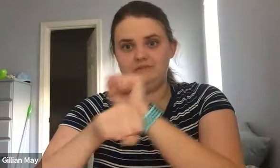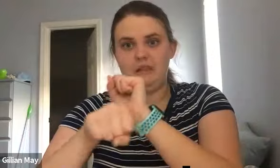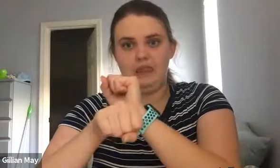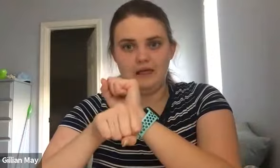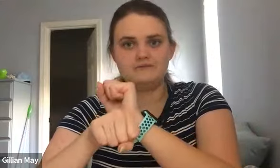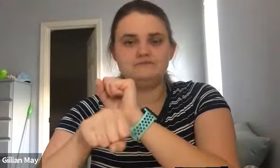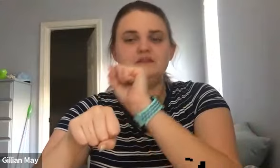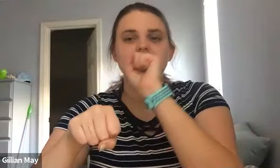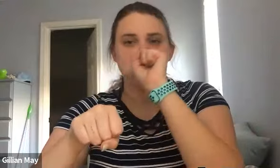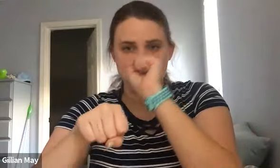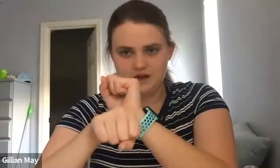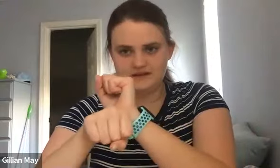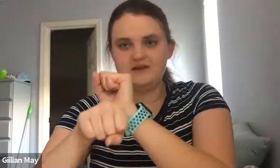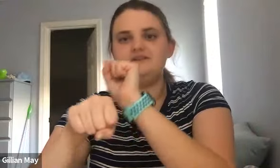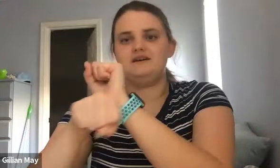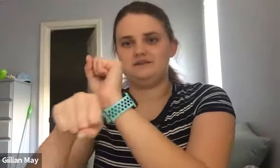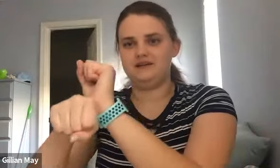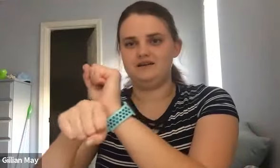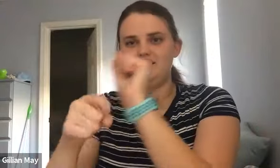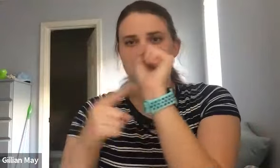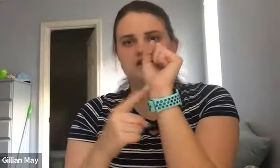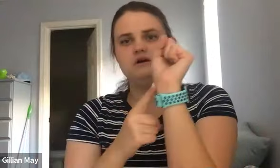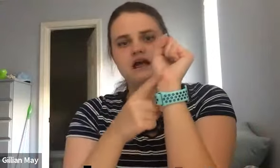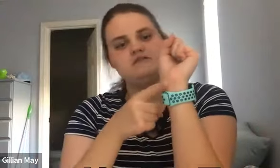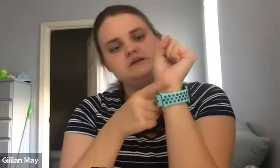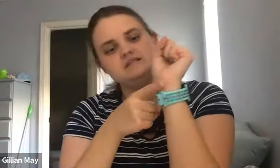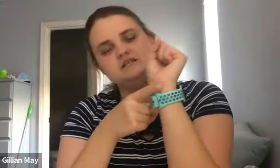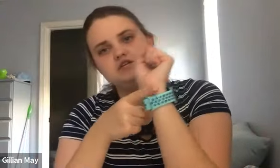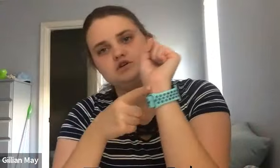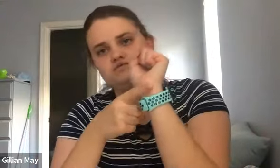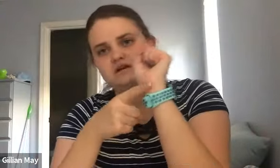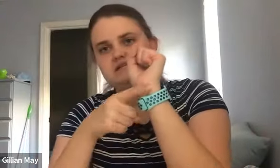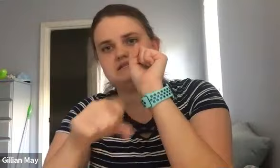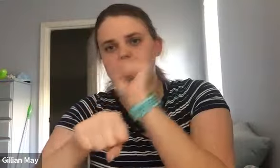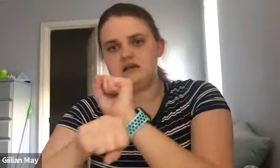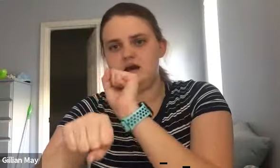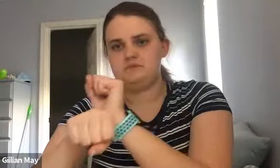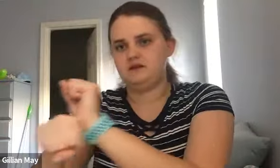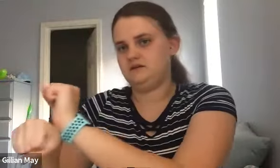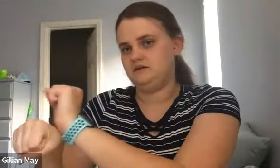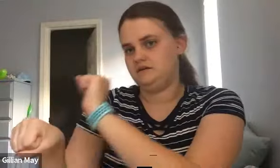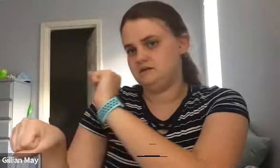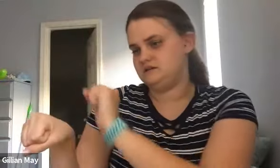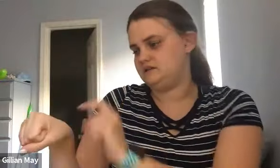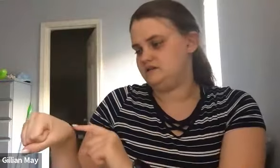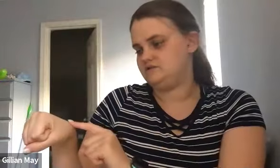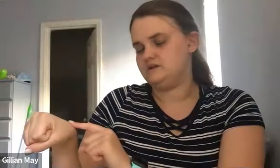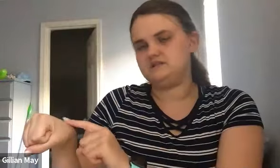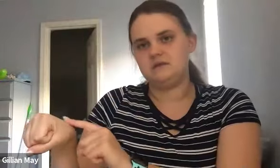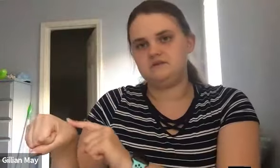Blah, blah, blah. Dominant on your non-dominant, yeah. And you want to have it basically your wrist tapping. See, your wrist tapping the